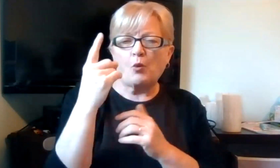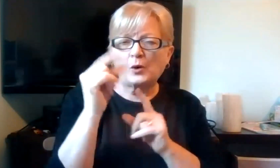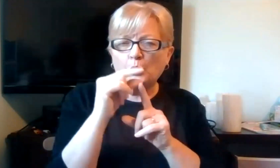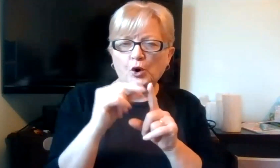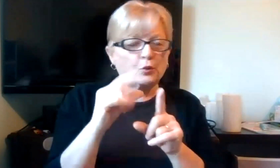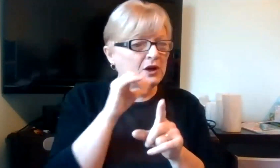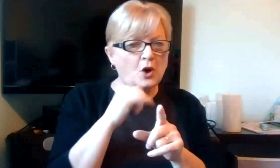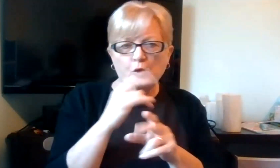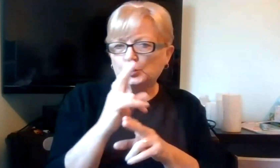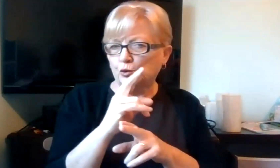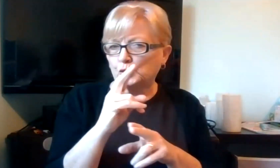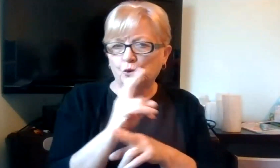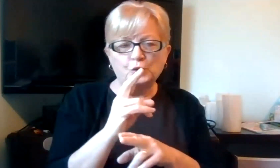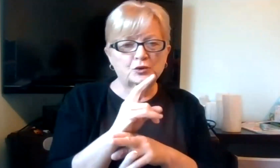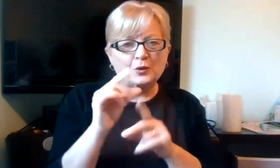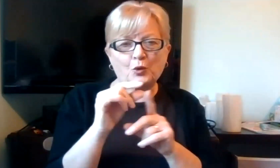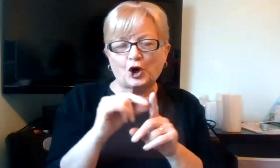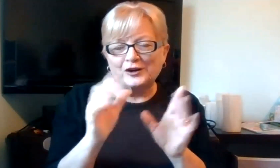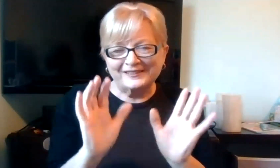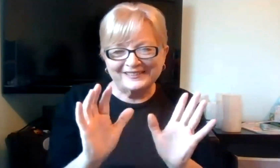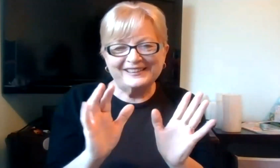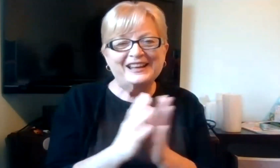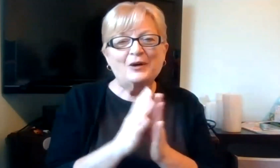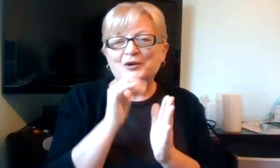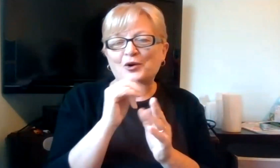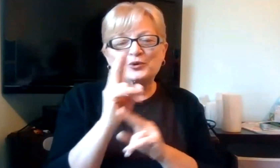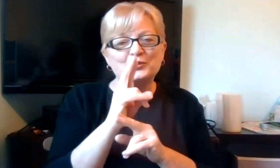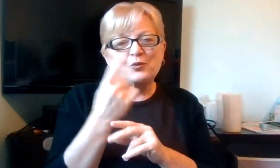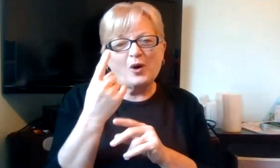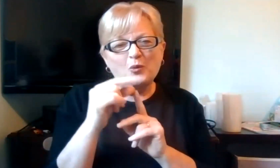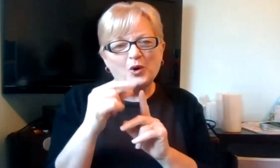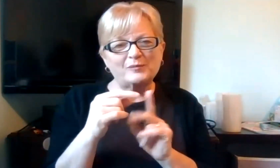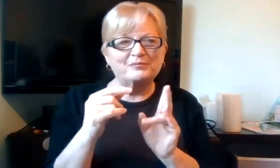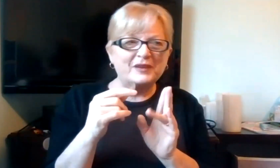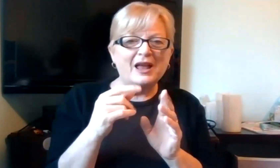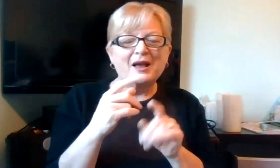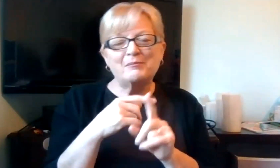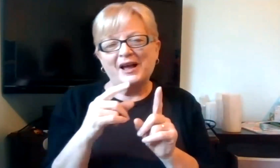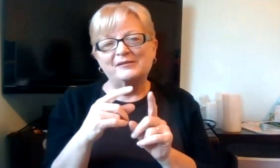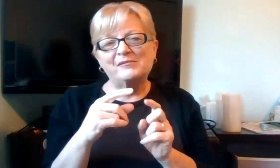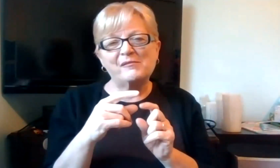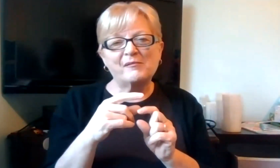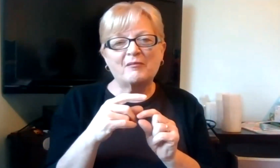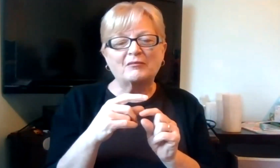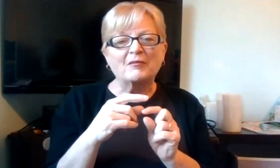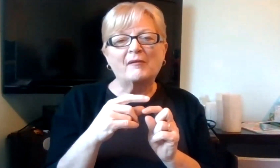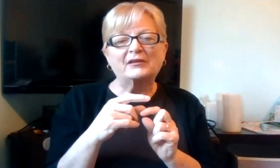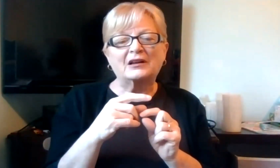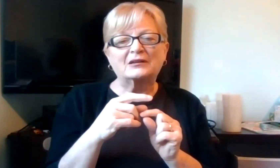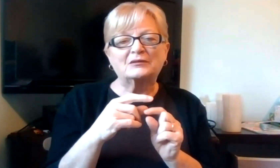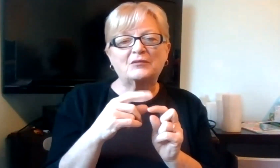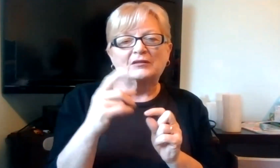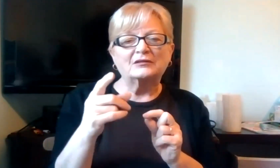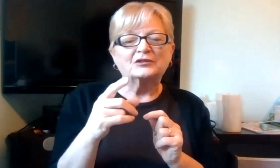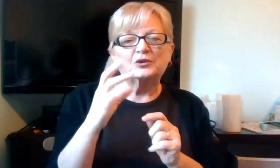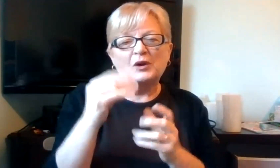don't we don't use it, not particularly, we don't use. They do use one ableist word in this video, and I just